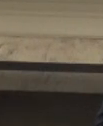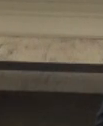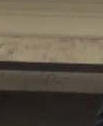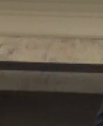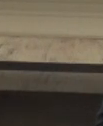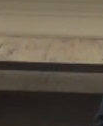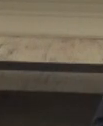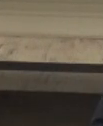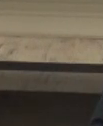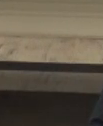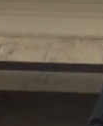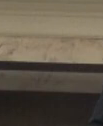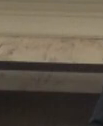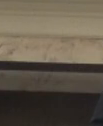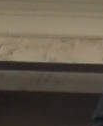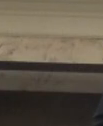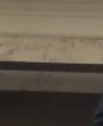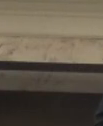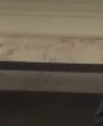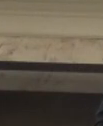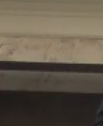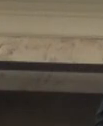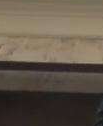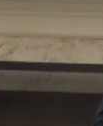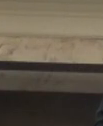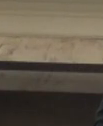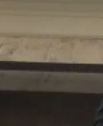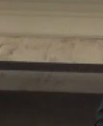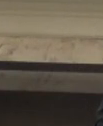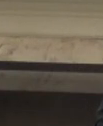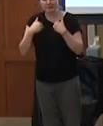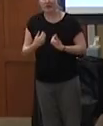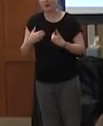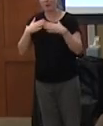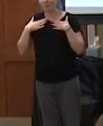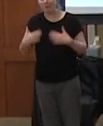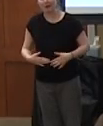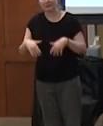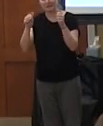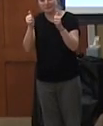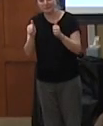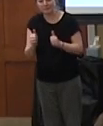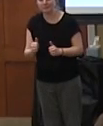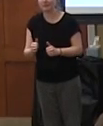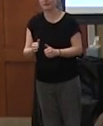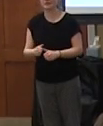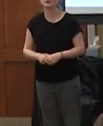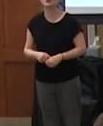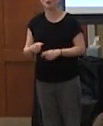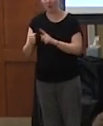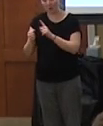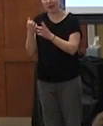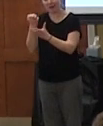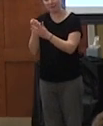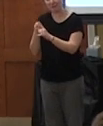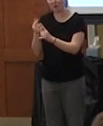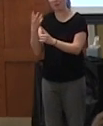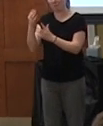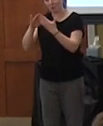time and we're tired our bodies are worn down literally evidence coming out of health communities shows